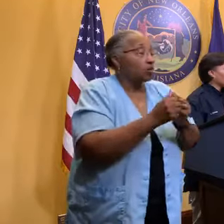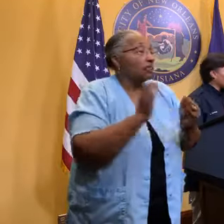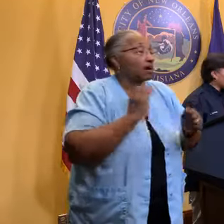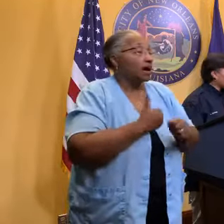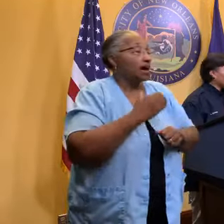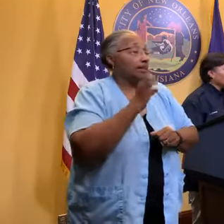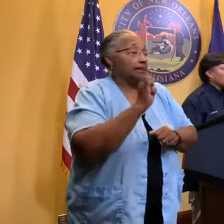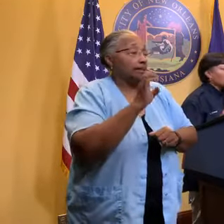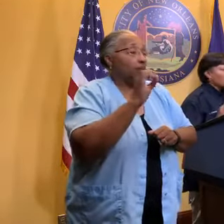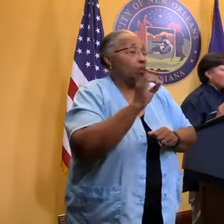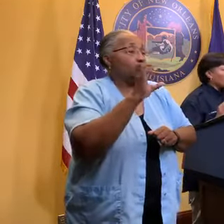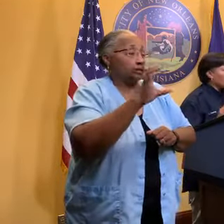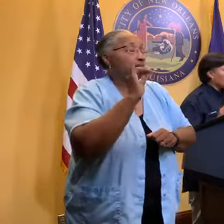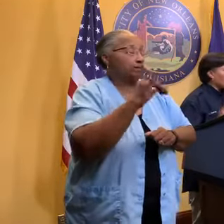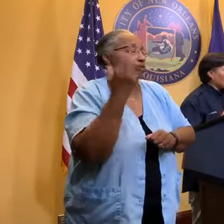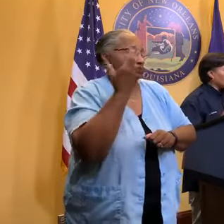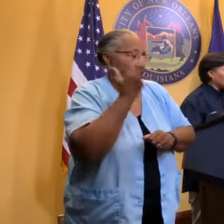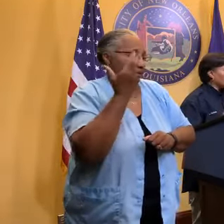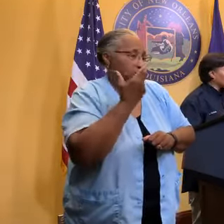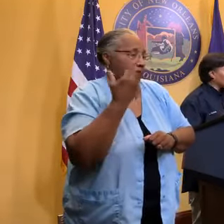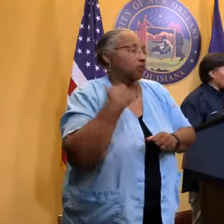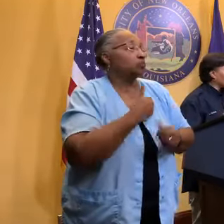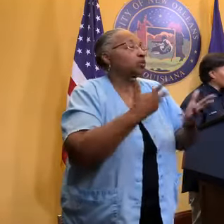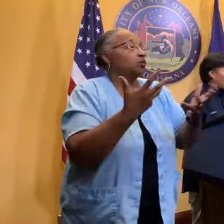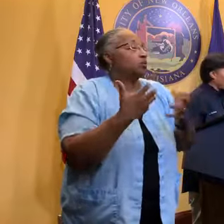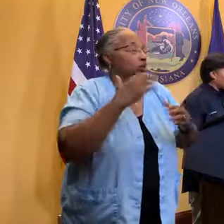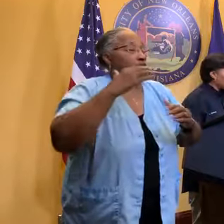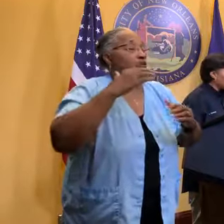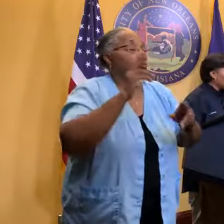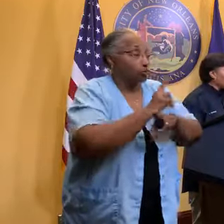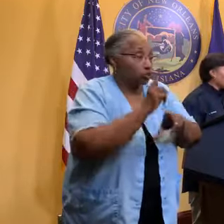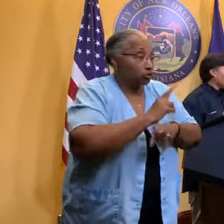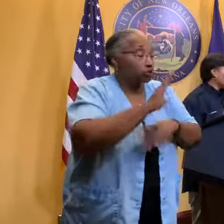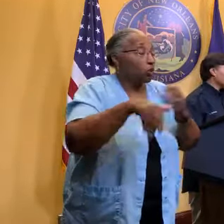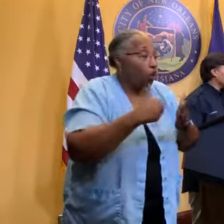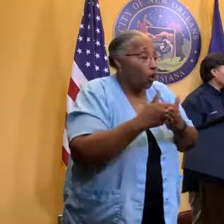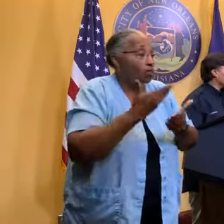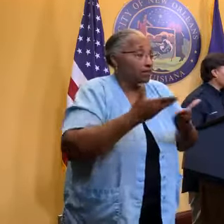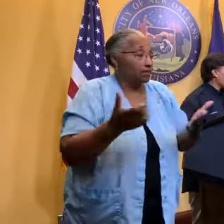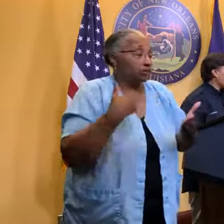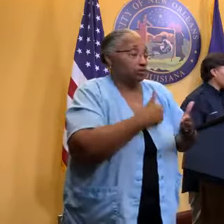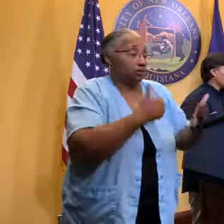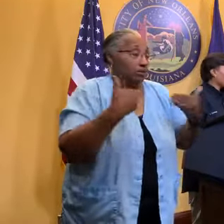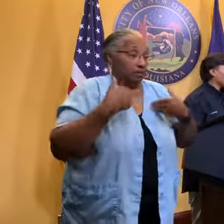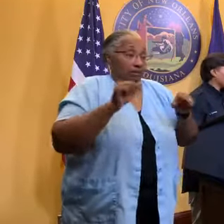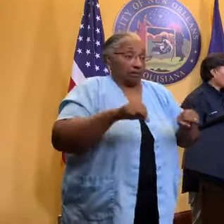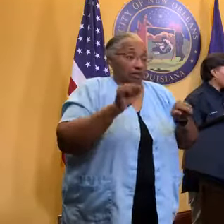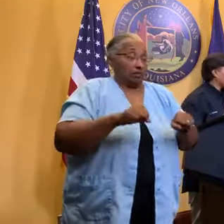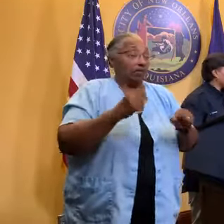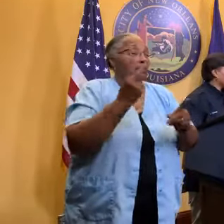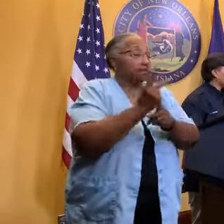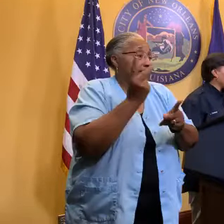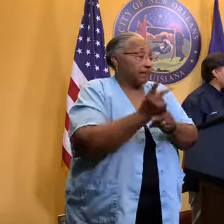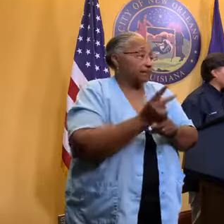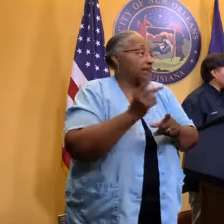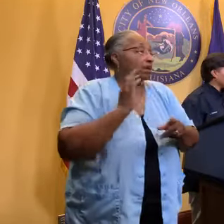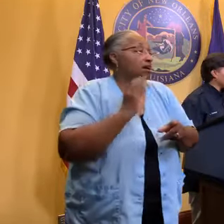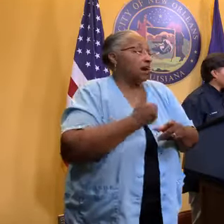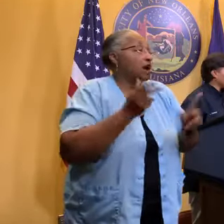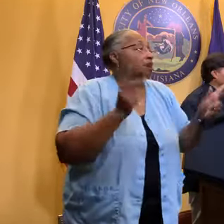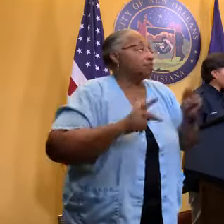that reason, so that we can leverage all of our assets and meet the needs of all of our residents as well